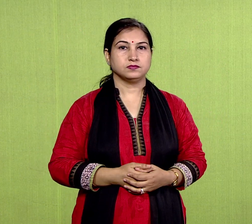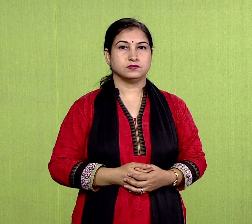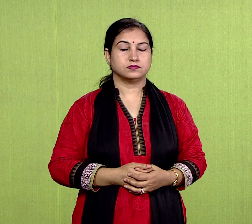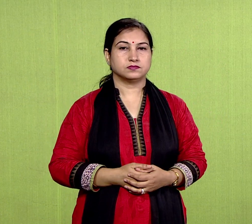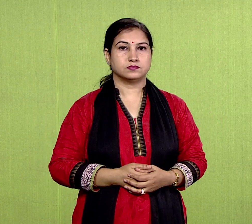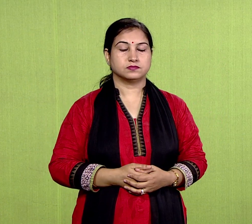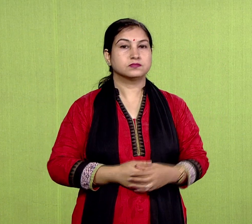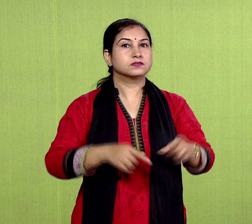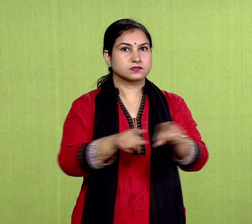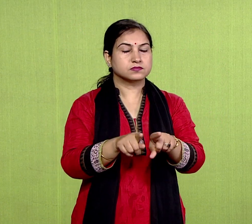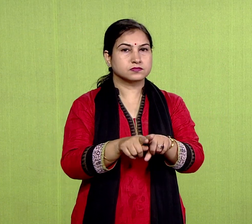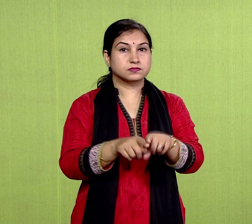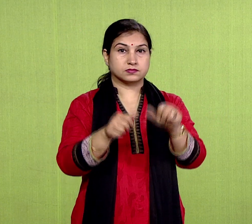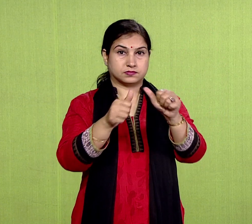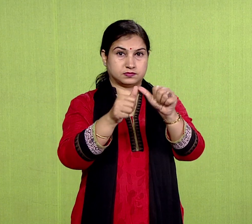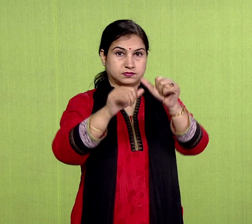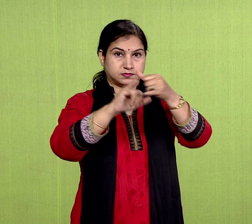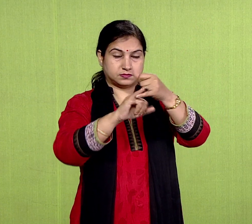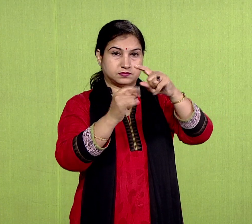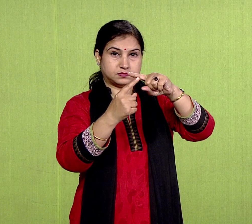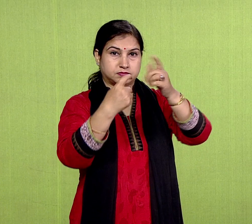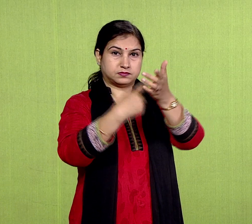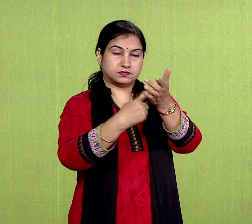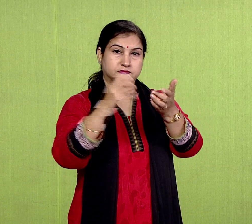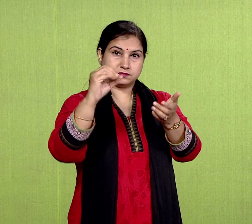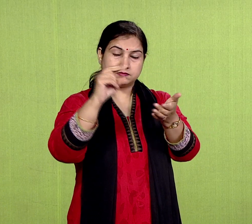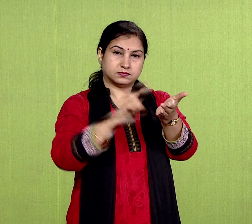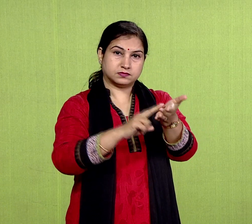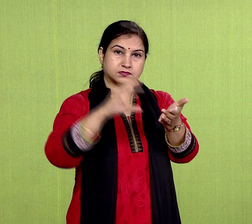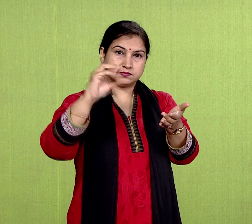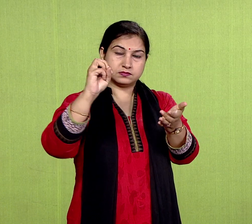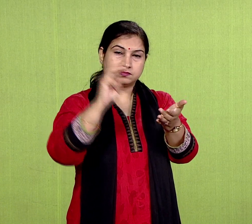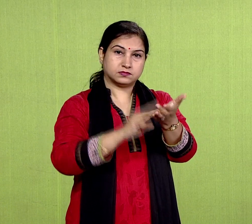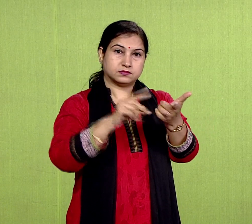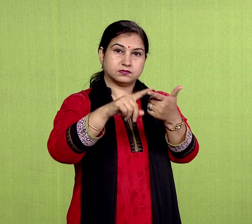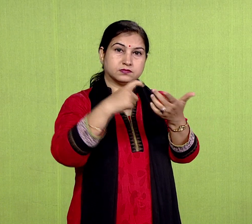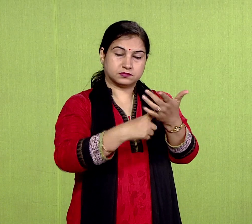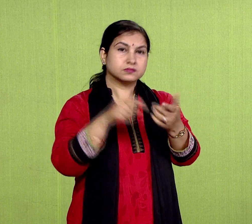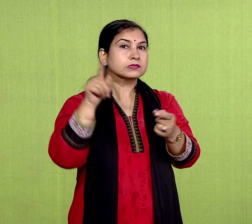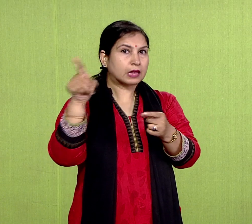An astronomer is that person who